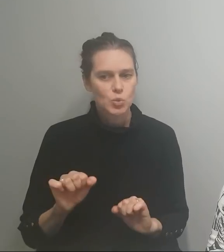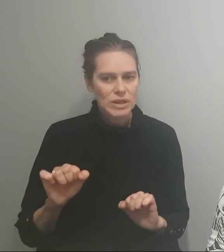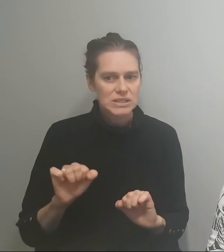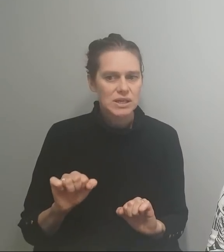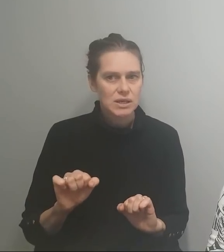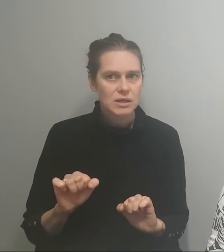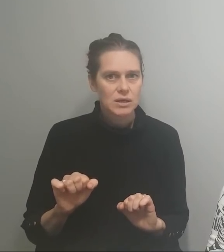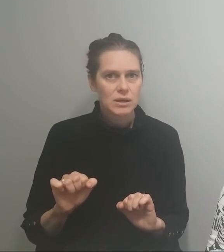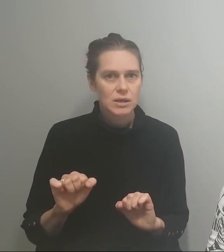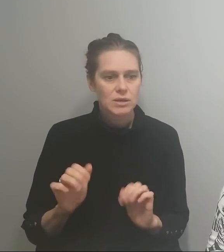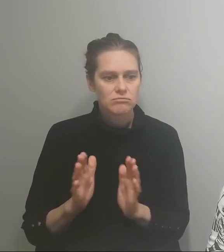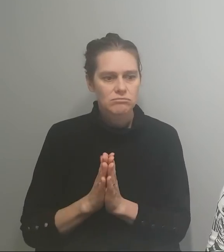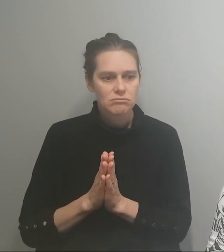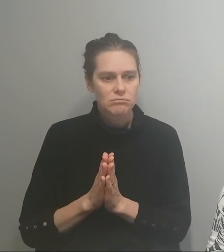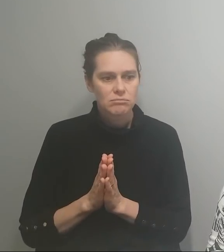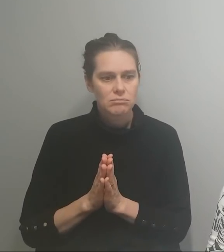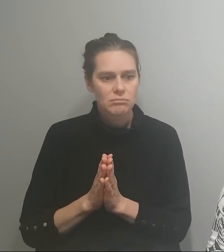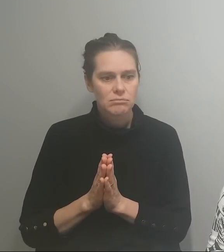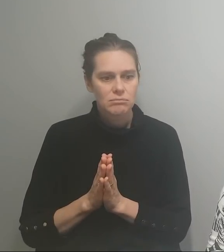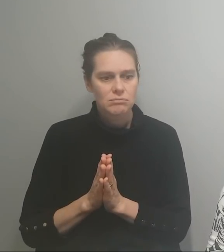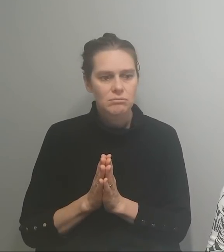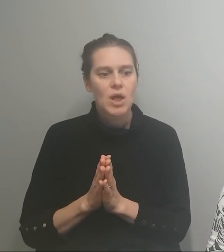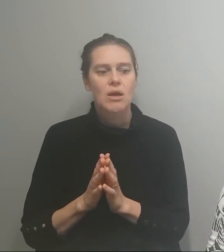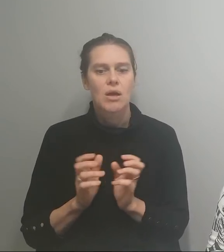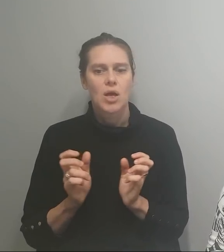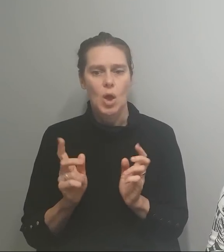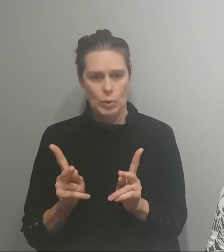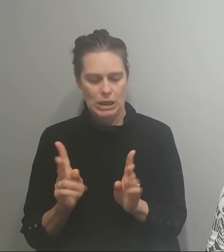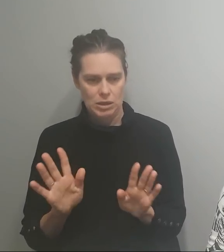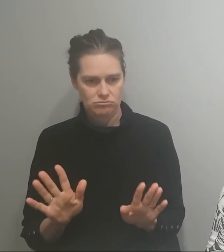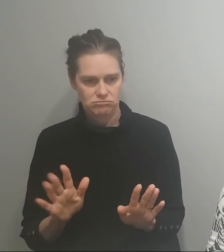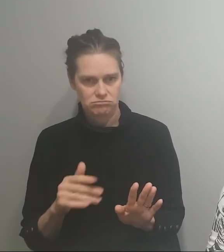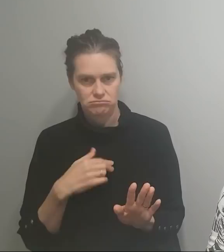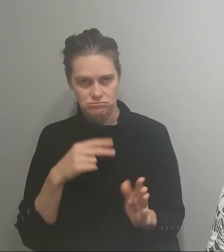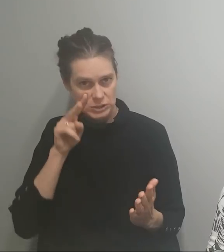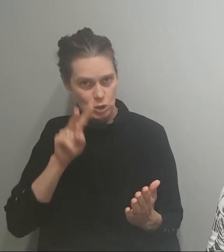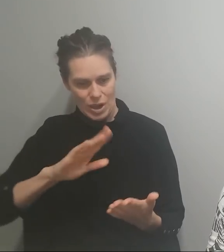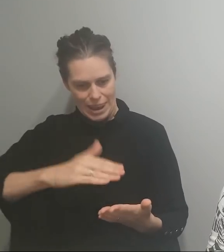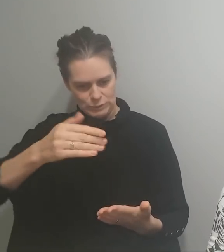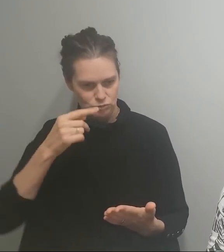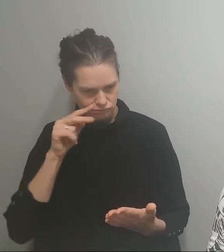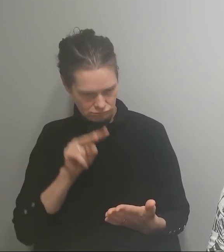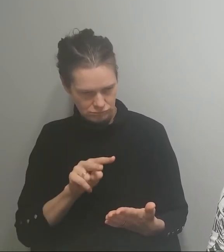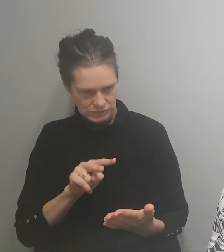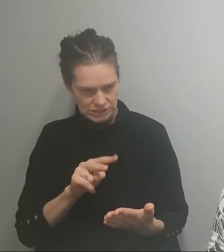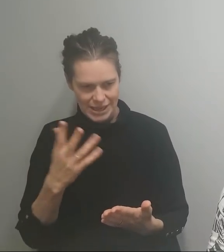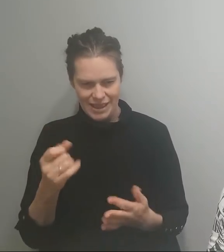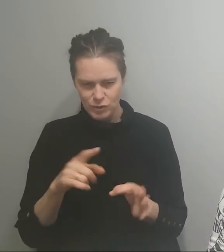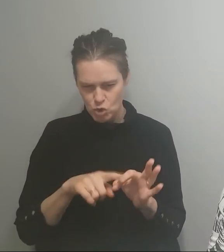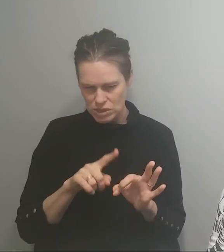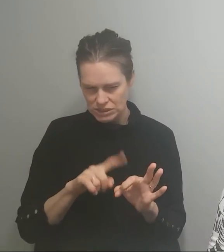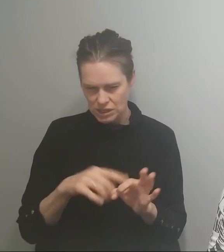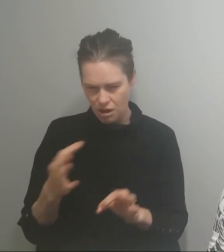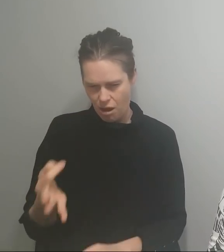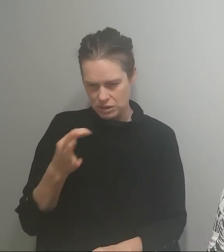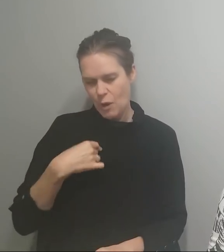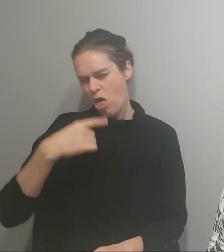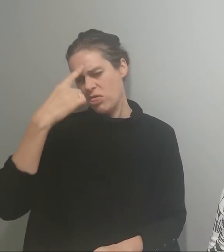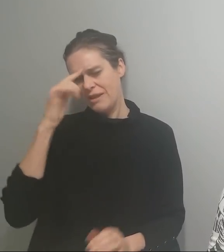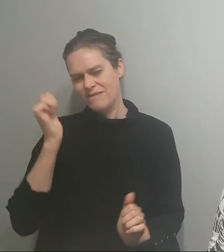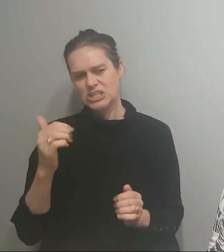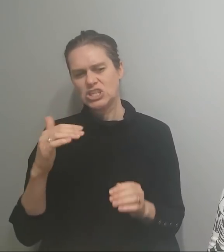Okay, I've got a question, but I've actually talked about that